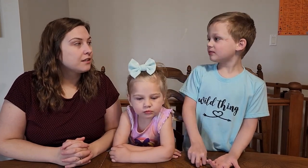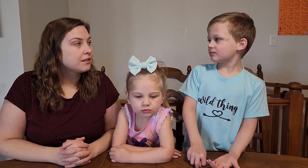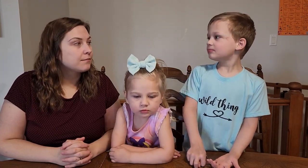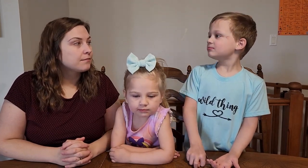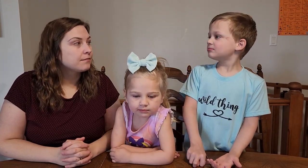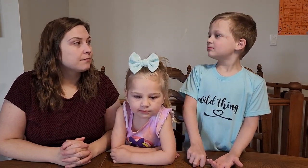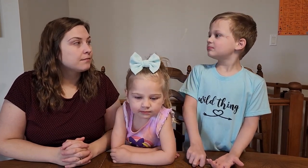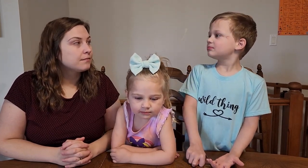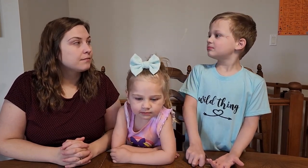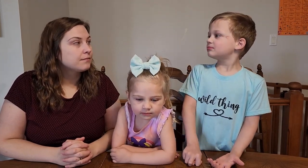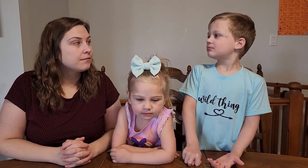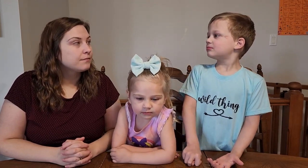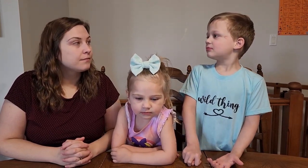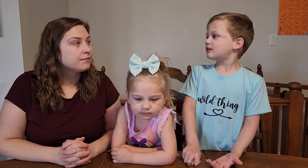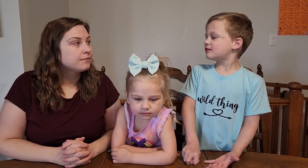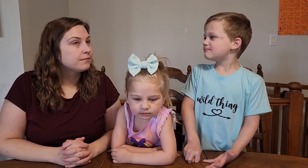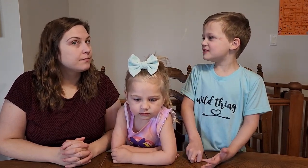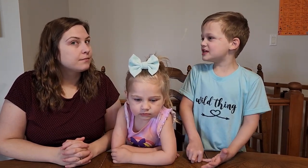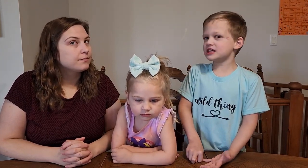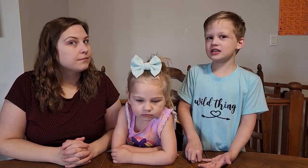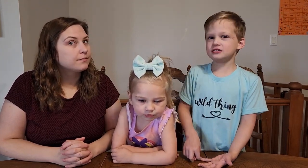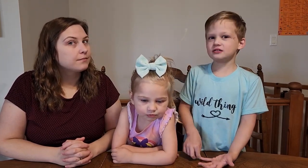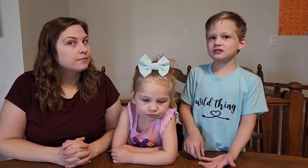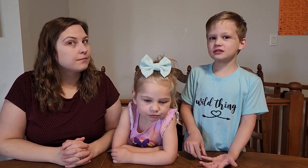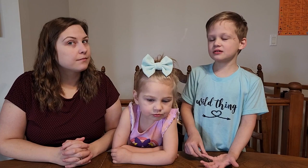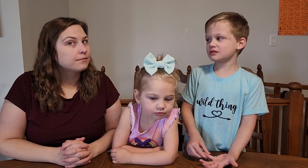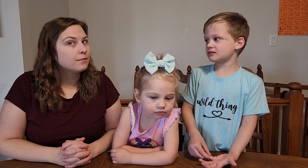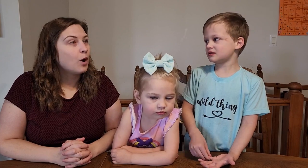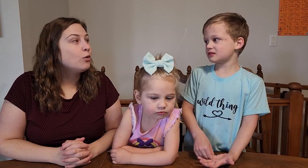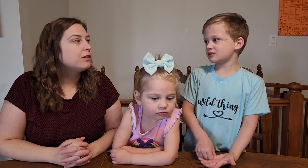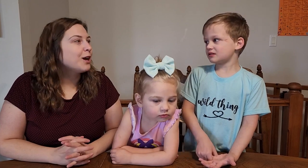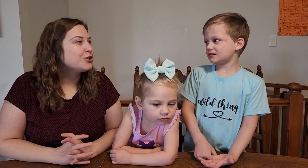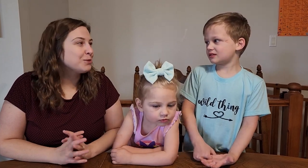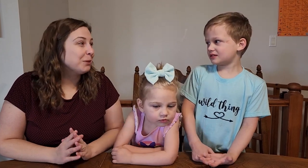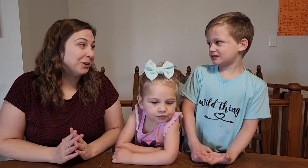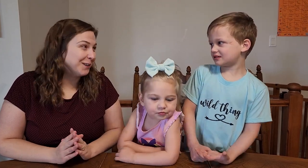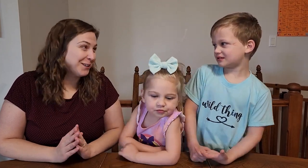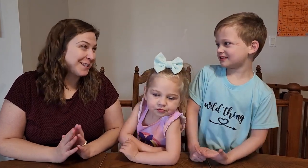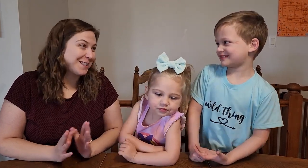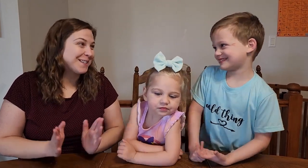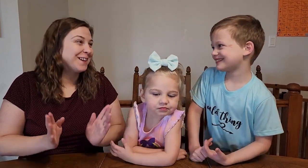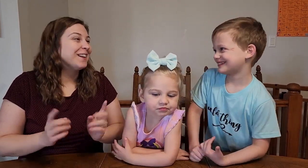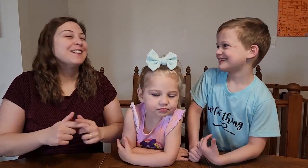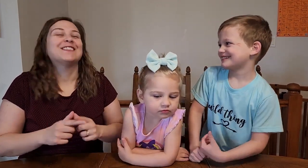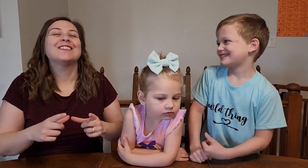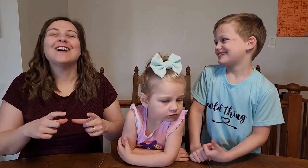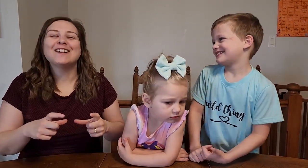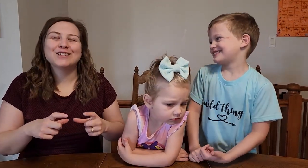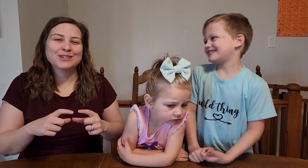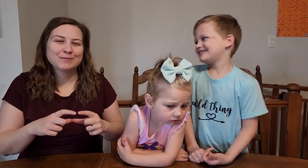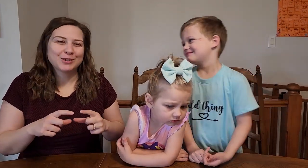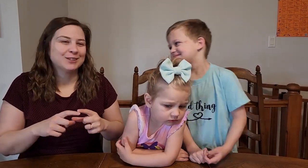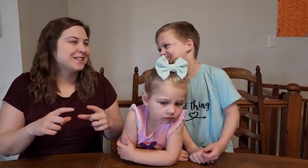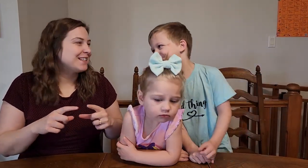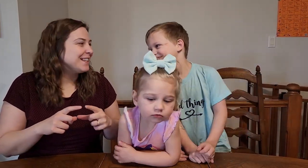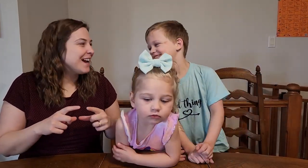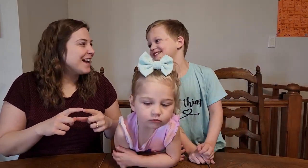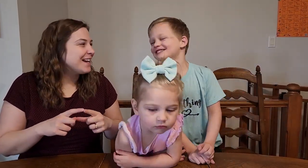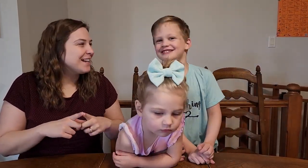things? And meat. Oh, Lunchables. Lunchables,